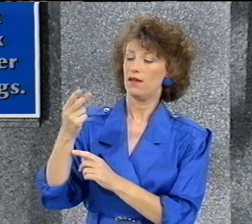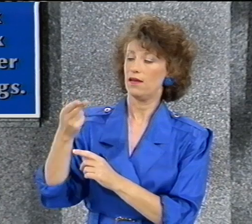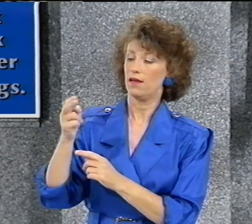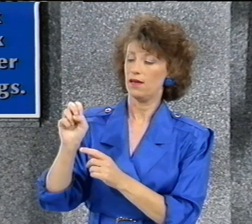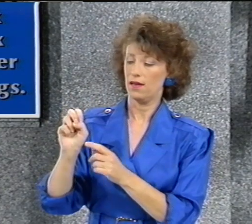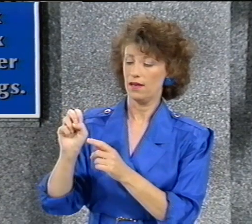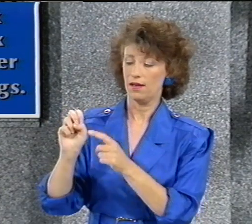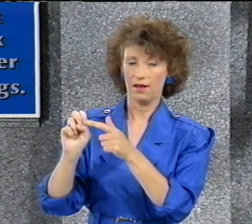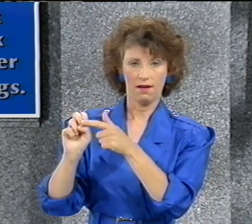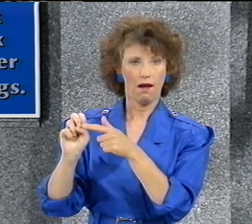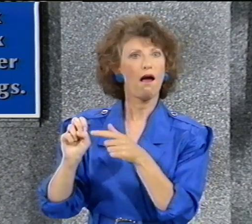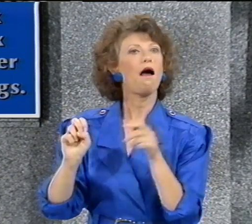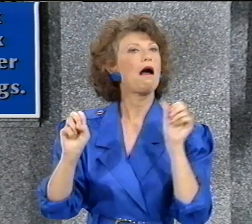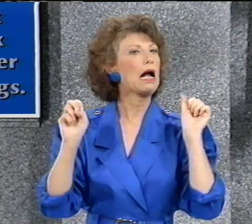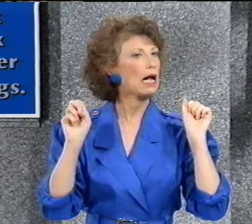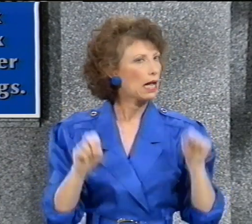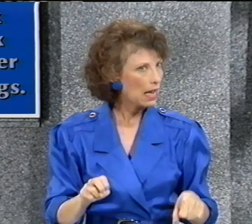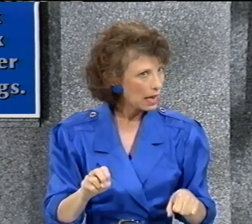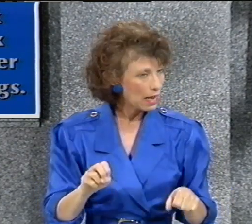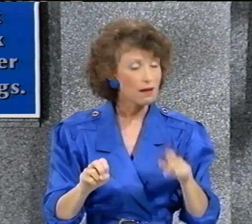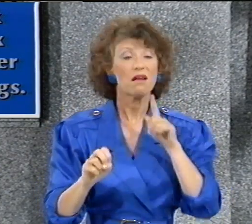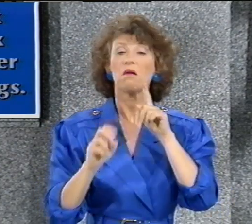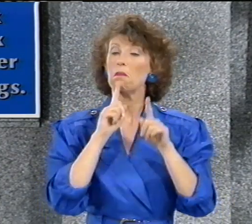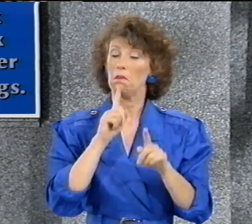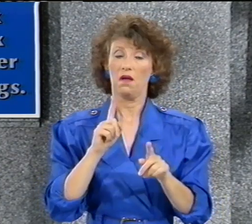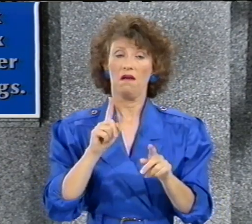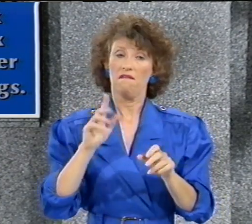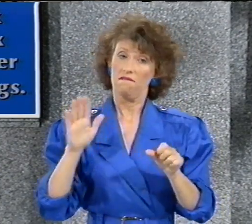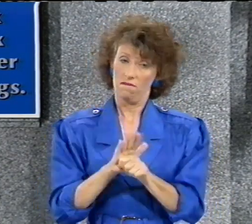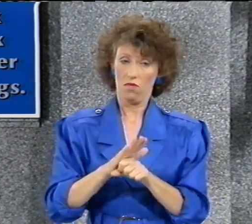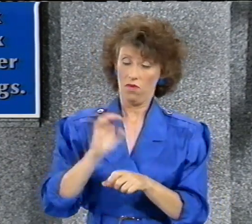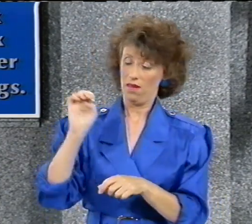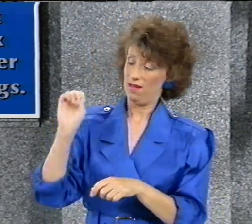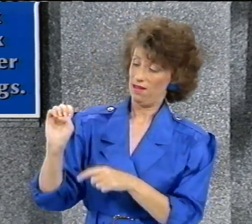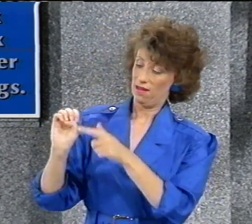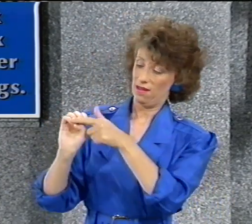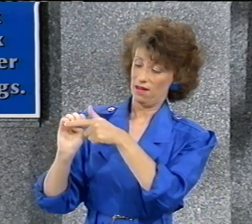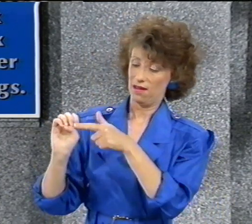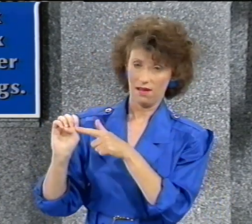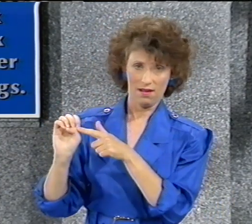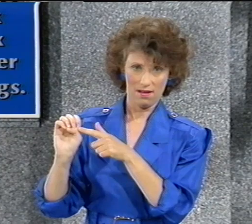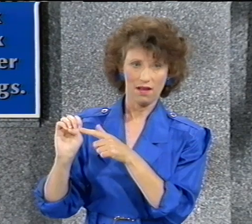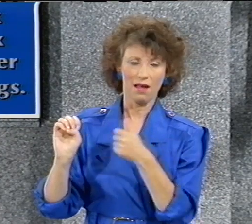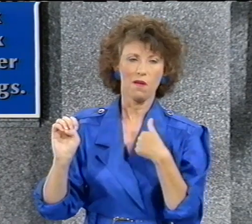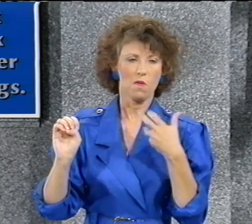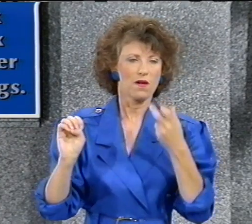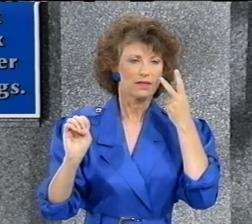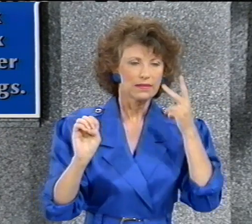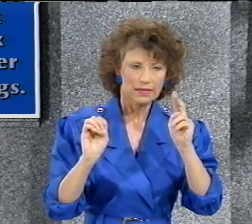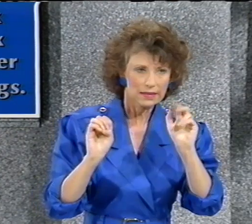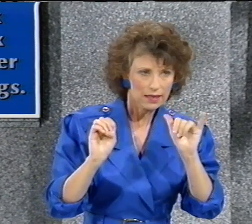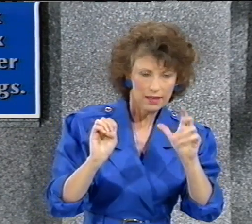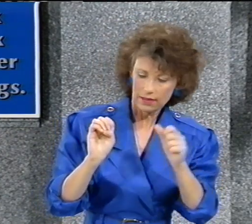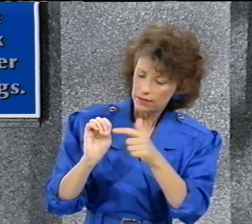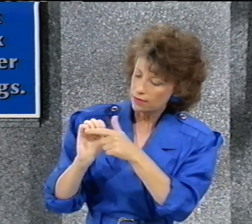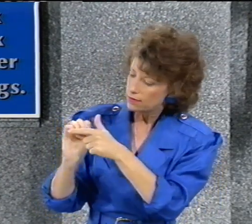Now, we even have a shortcut E. This is a full E, where your fingernails are